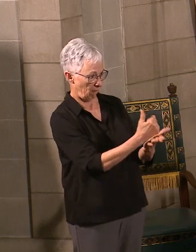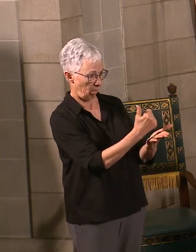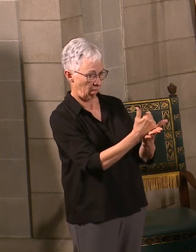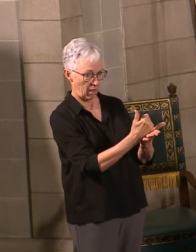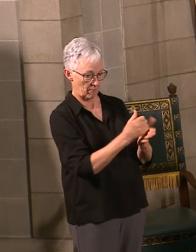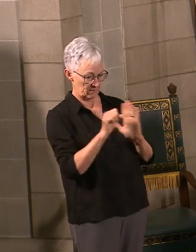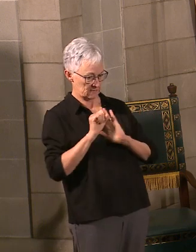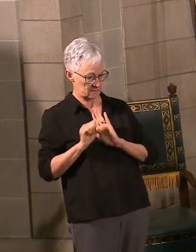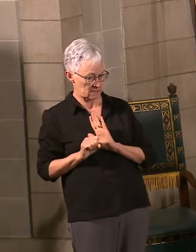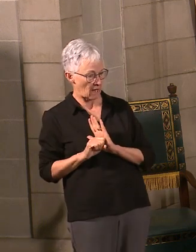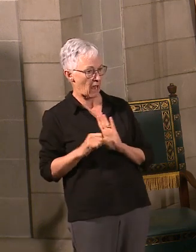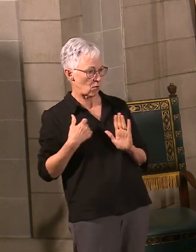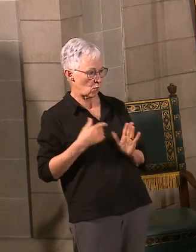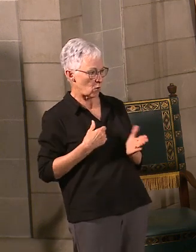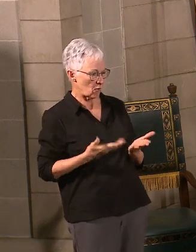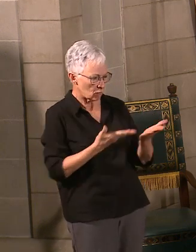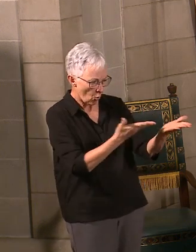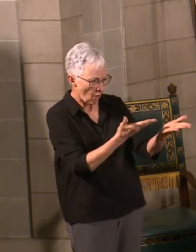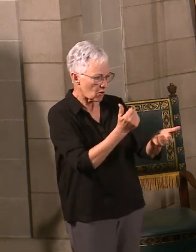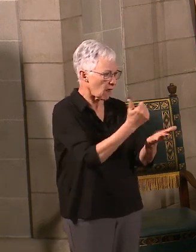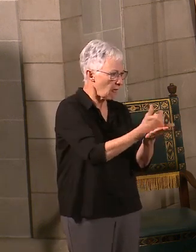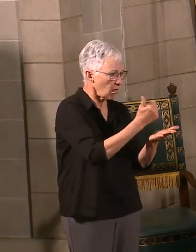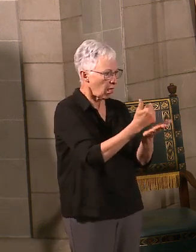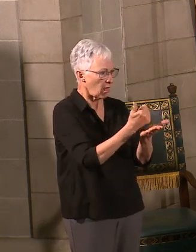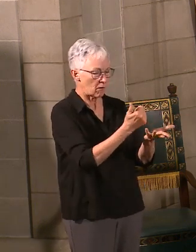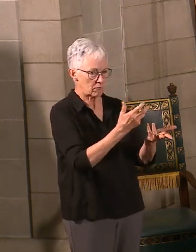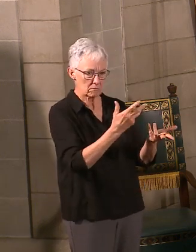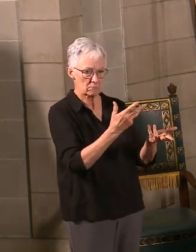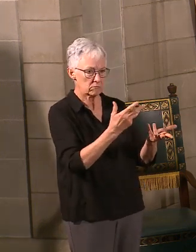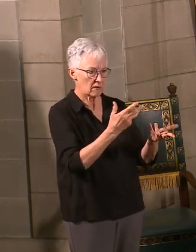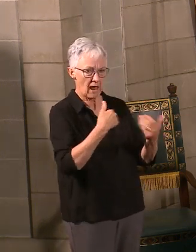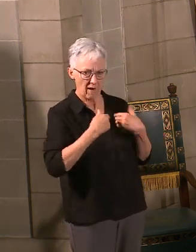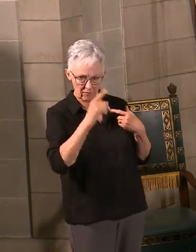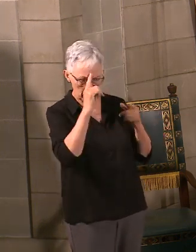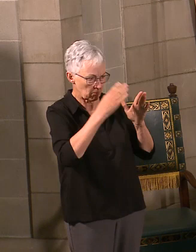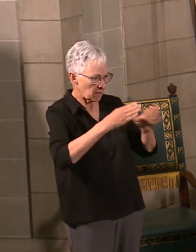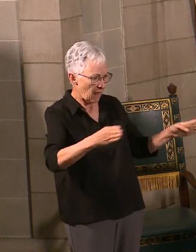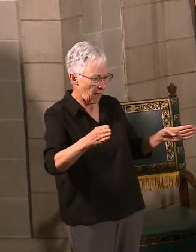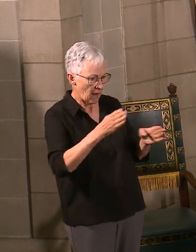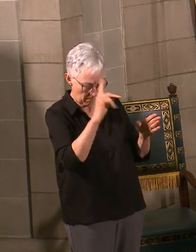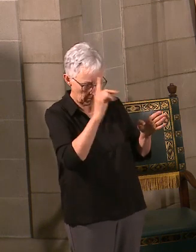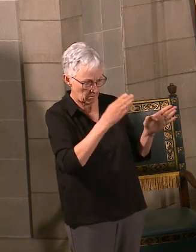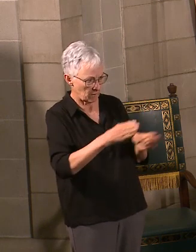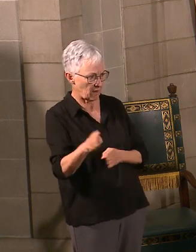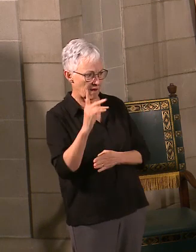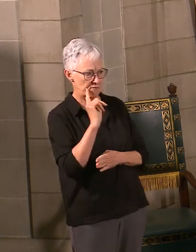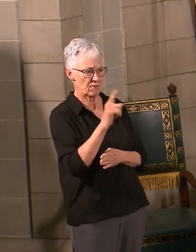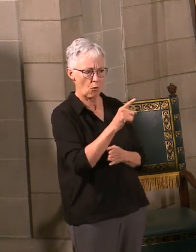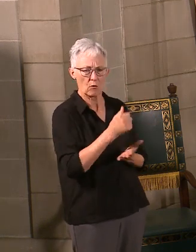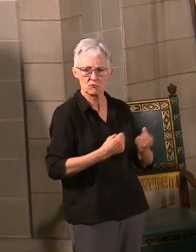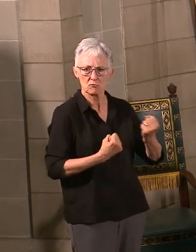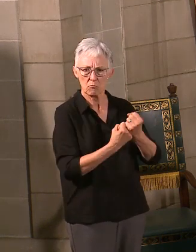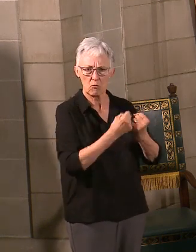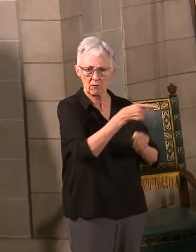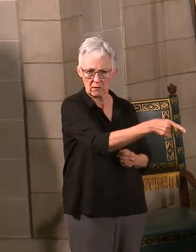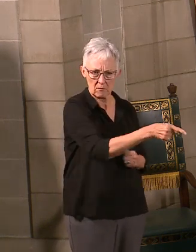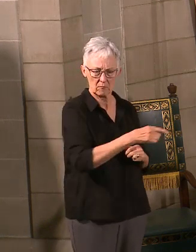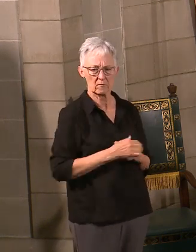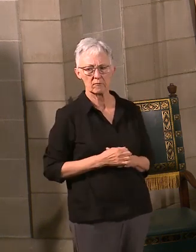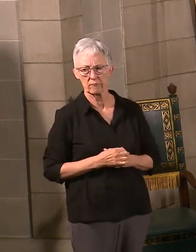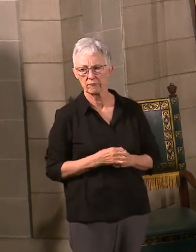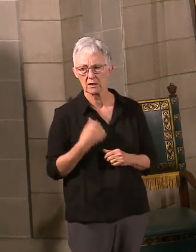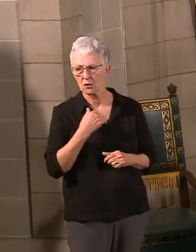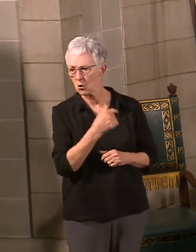to be able to move people around, to be able to take care of them. The state has deployed more people into Grand Island to help with